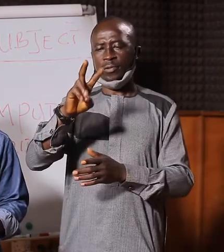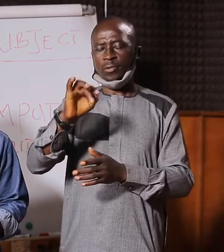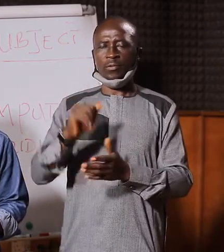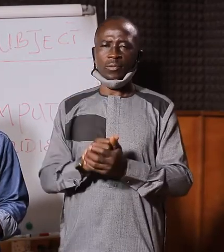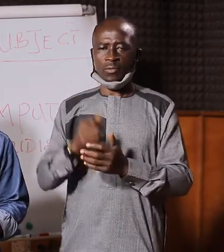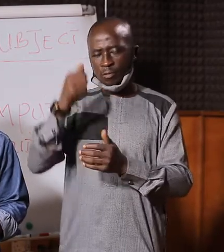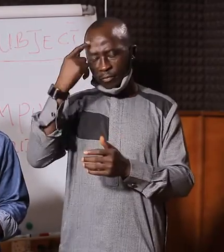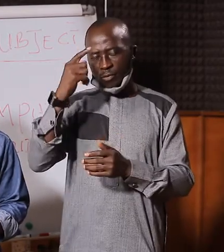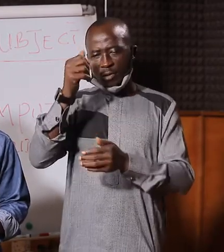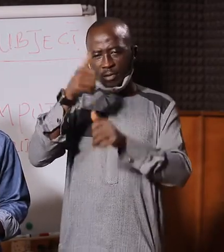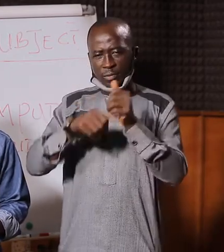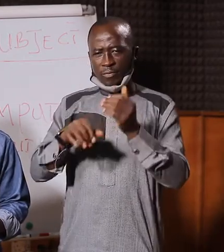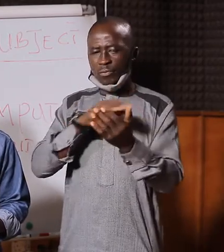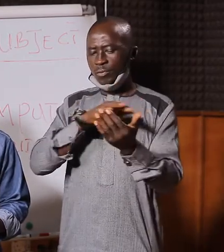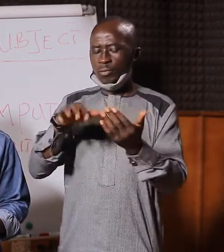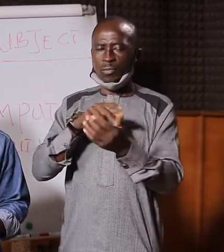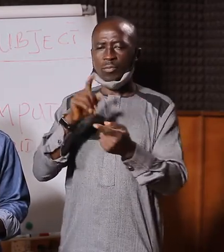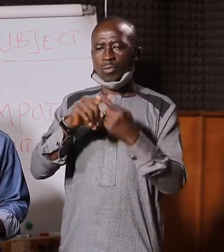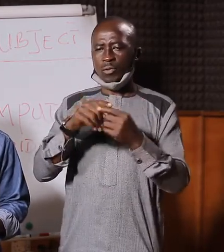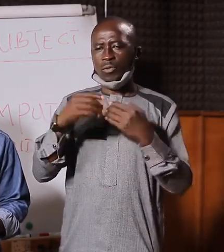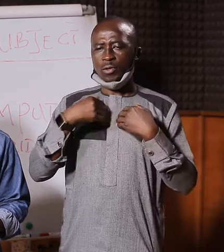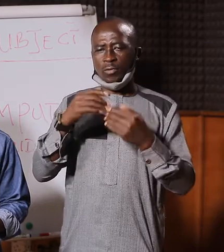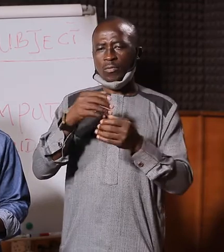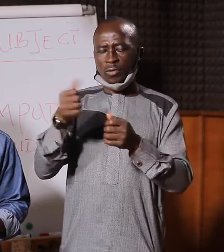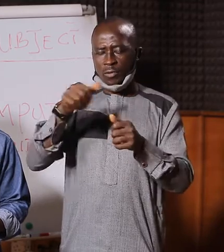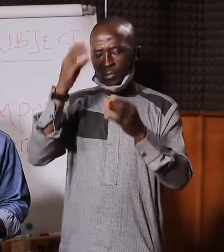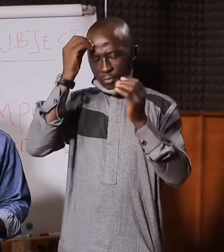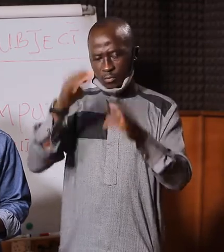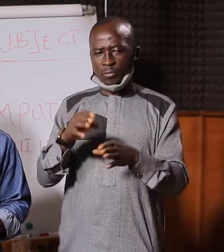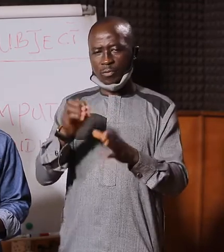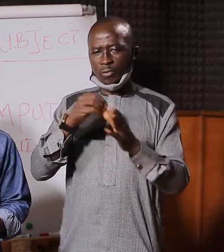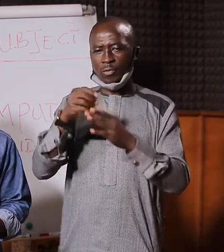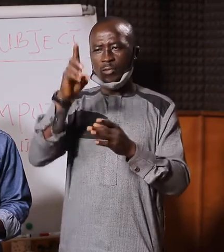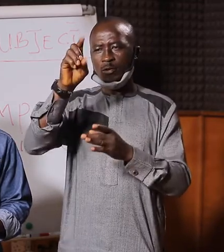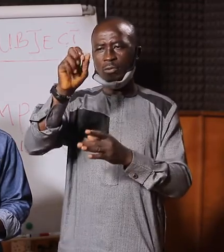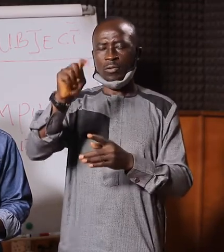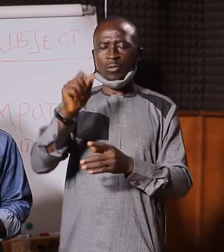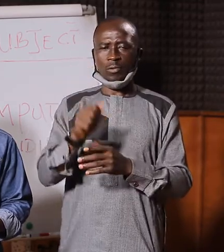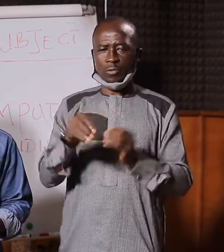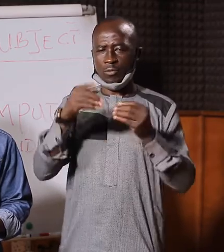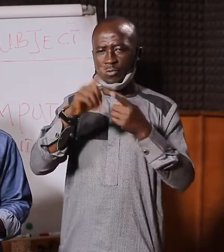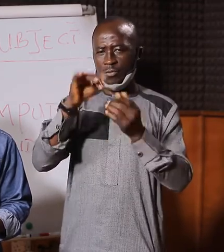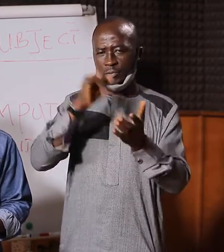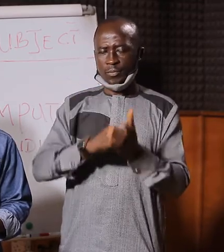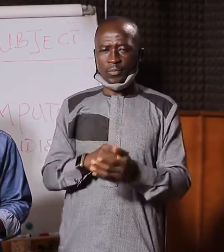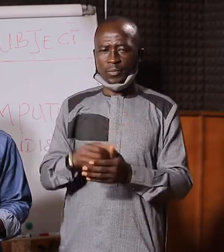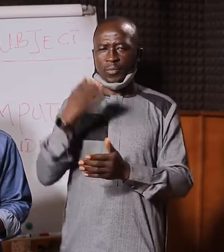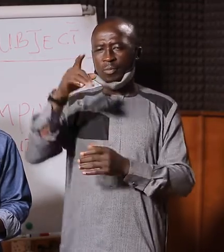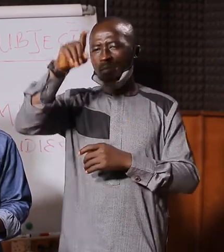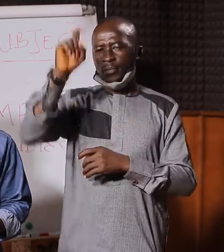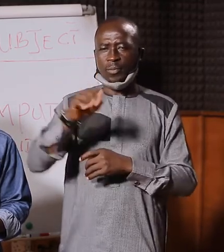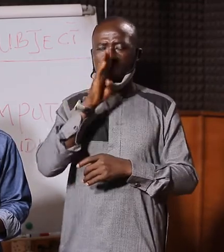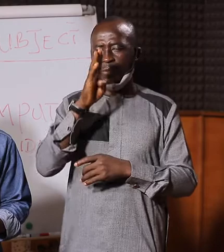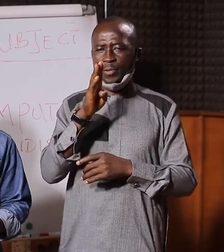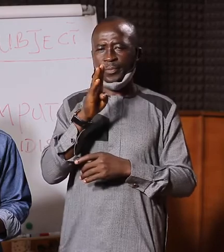computer to be able to process any information or any data given to it, there must be